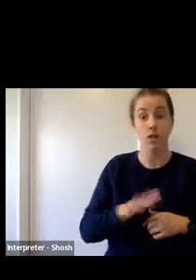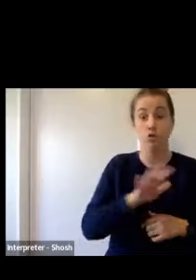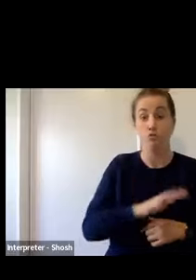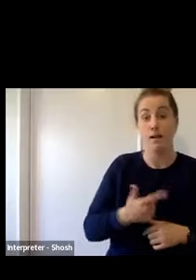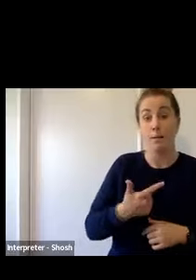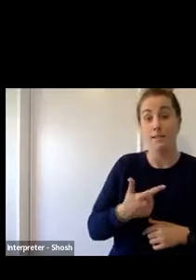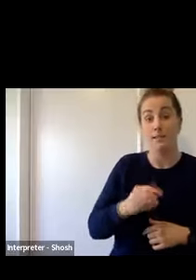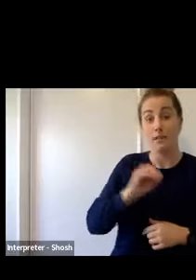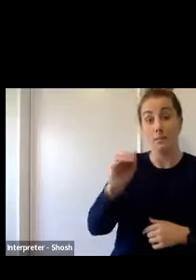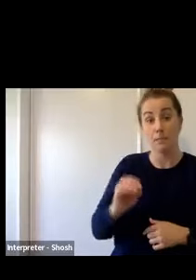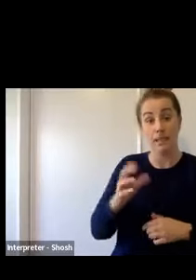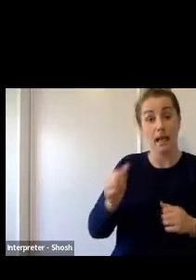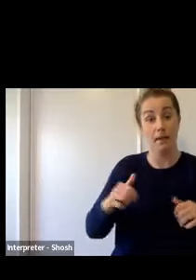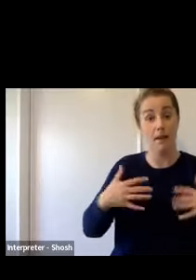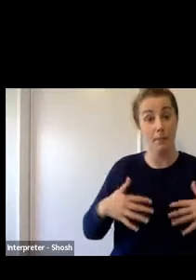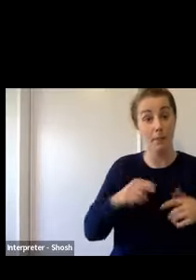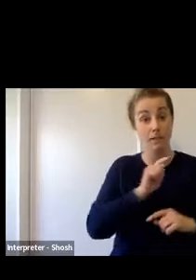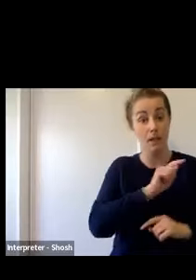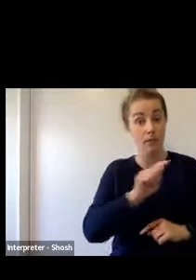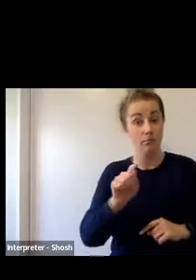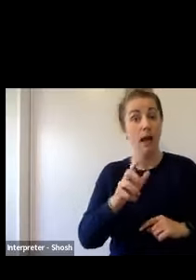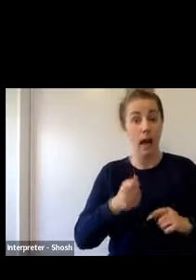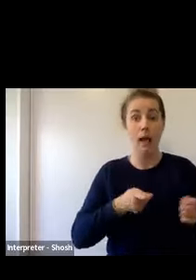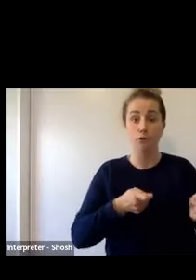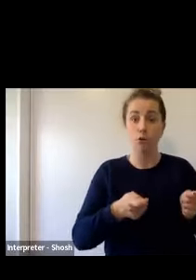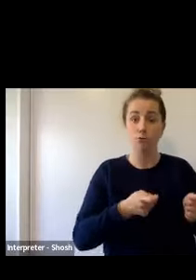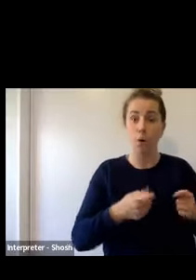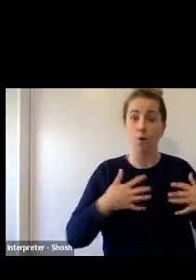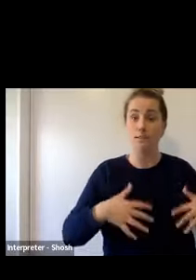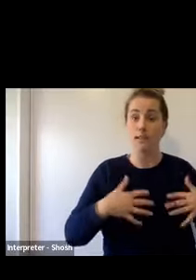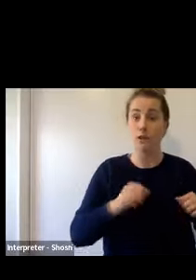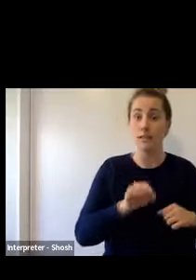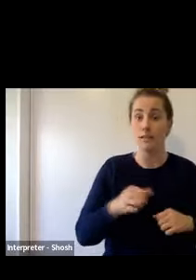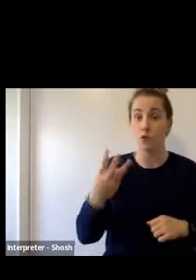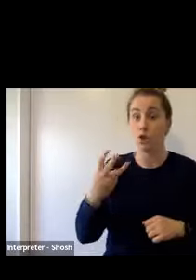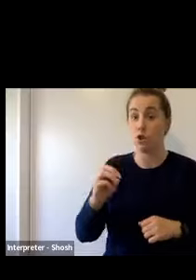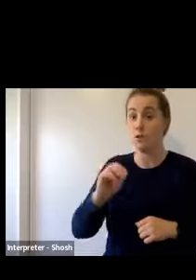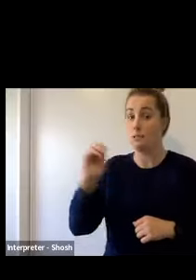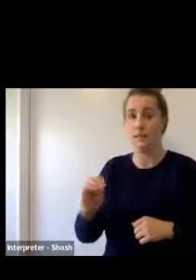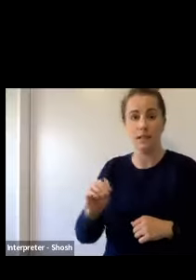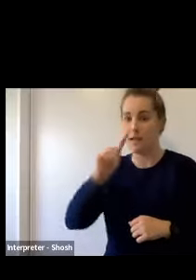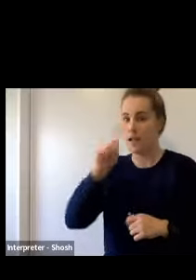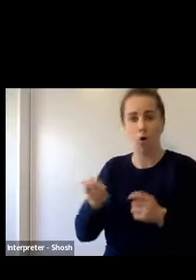of people living with epilepsy have seizure control, 30% do not.